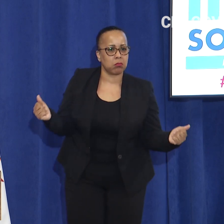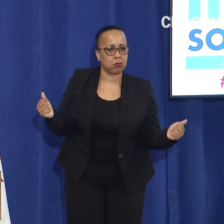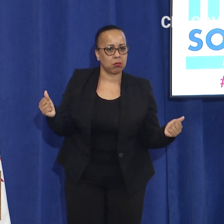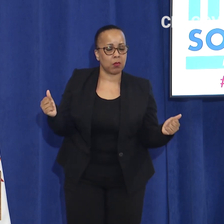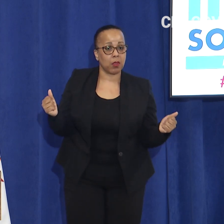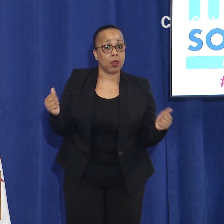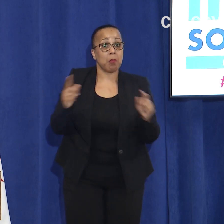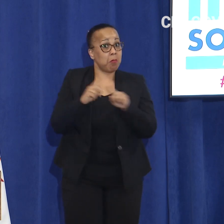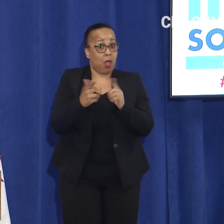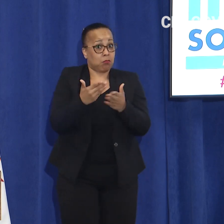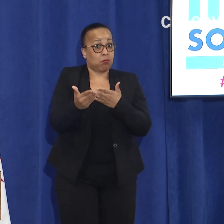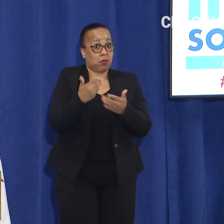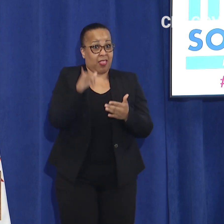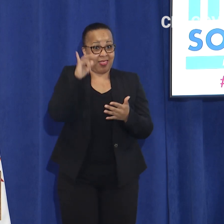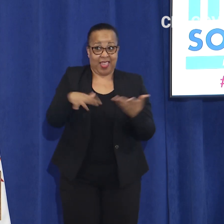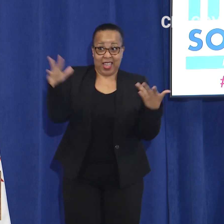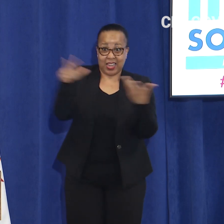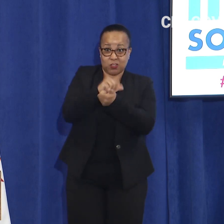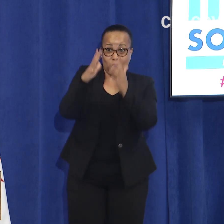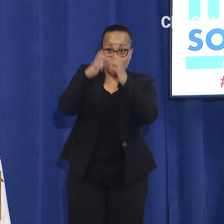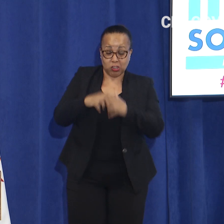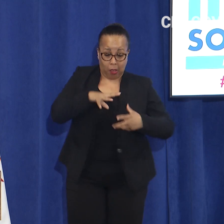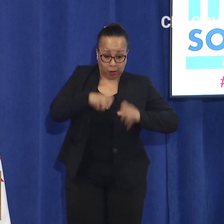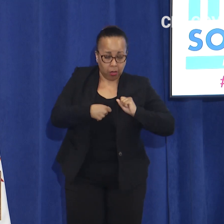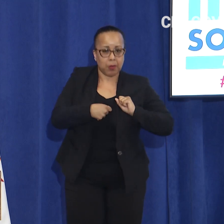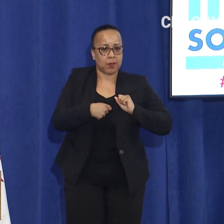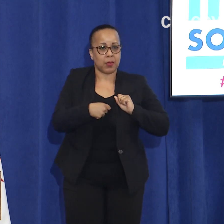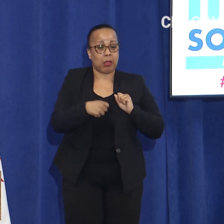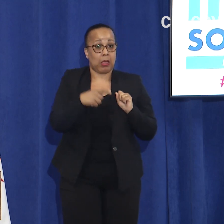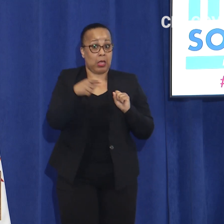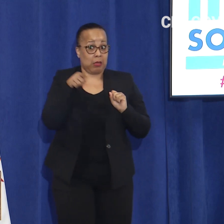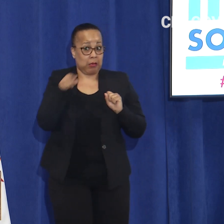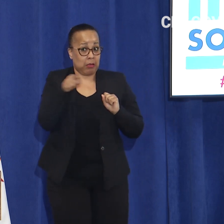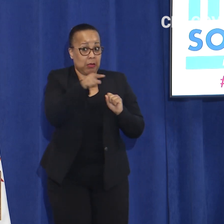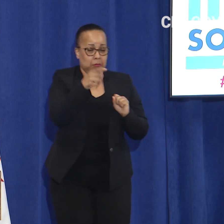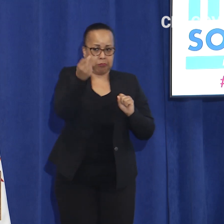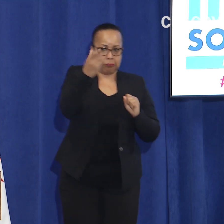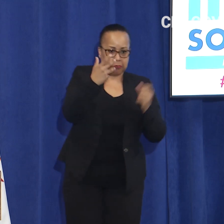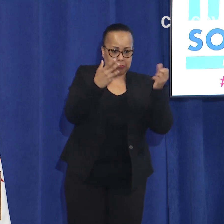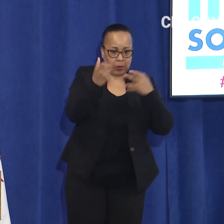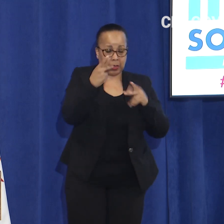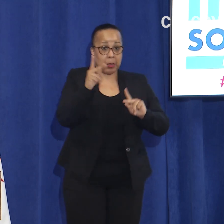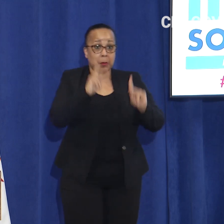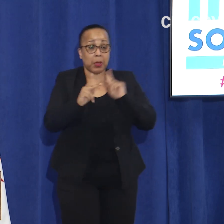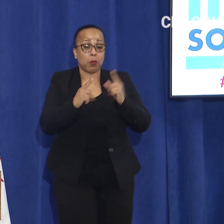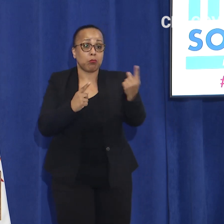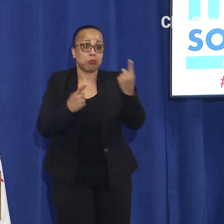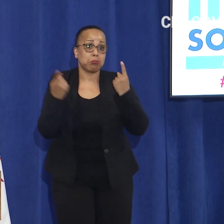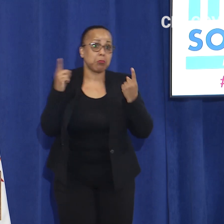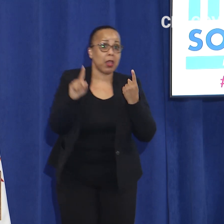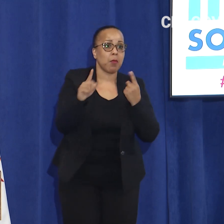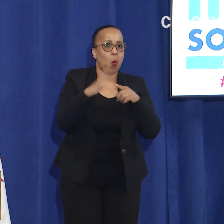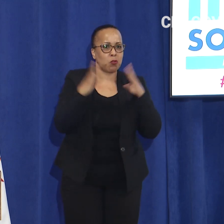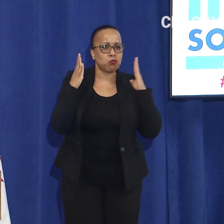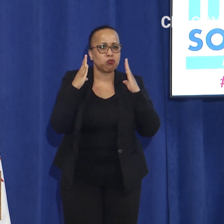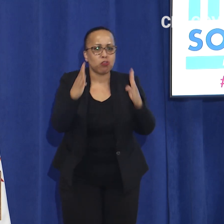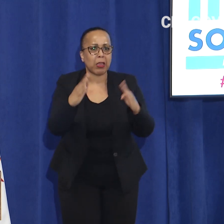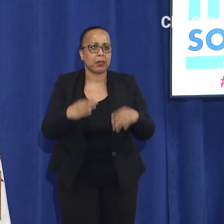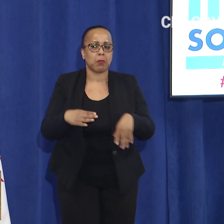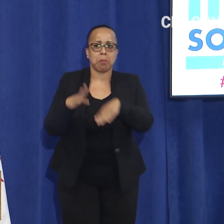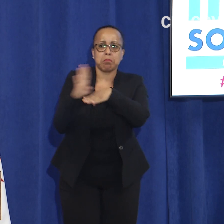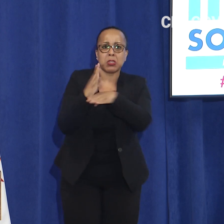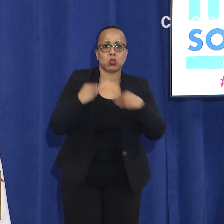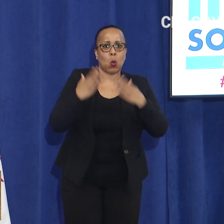But even in the midst of that destruction, what I consistently heard people passing by on the street,